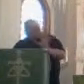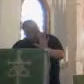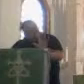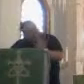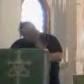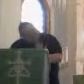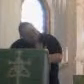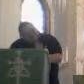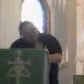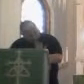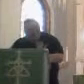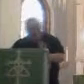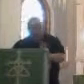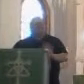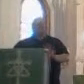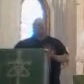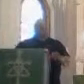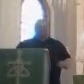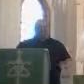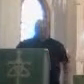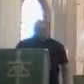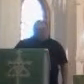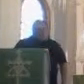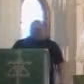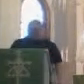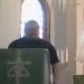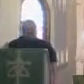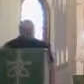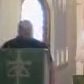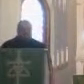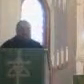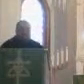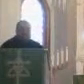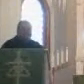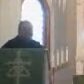And be quiet. God often speaks in small, quiet ways.